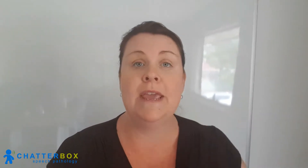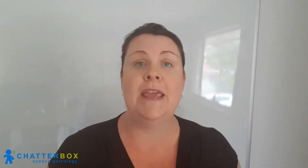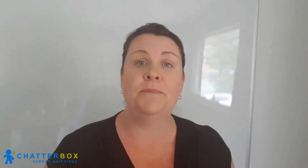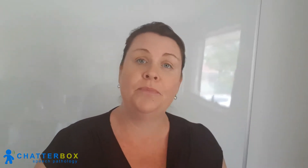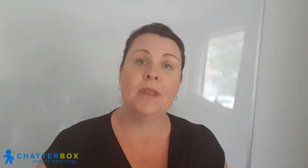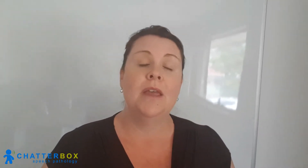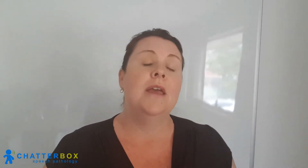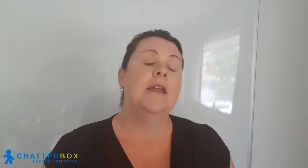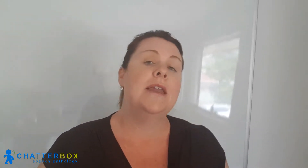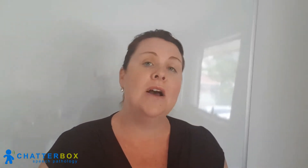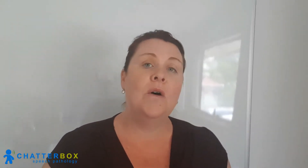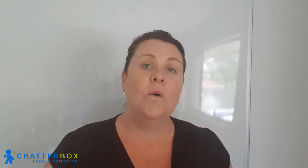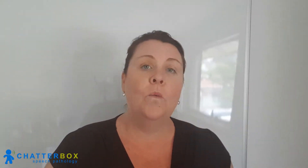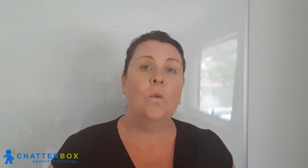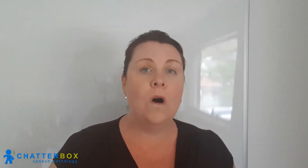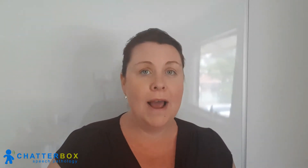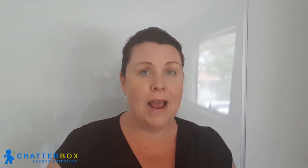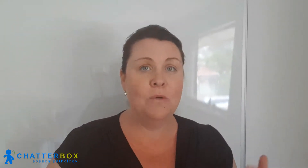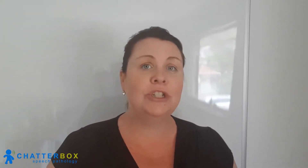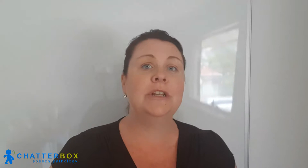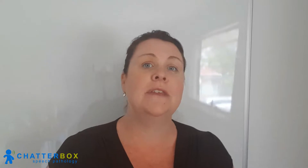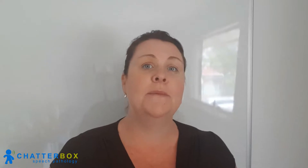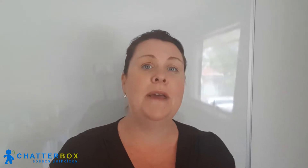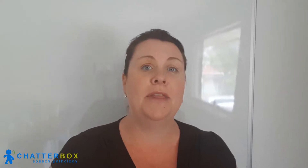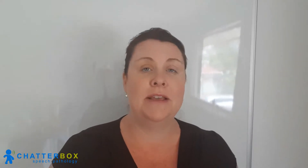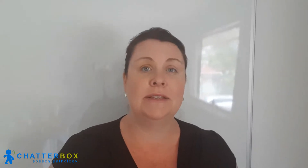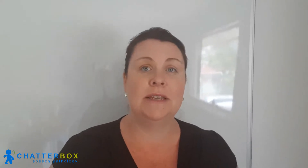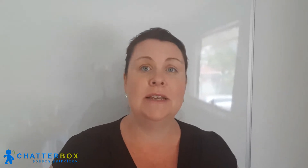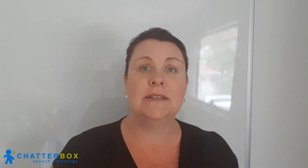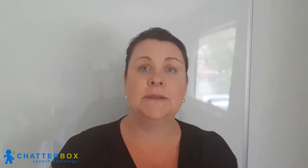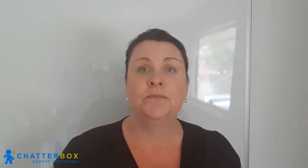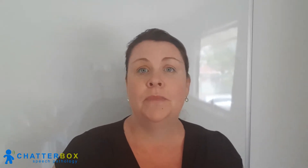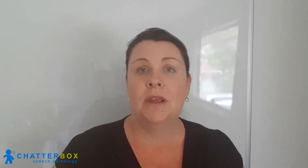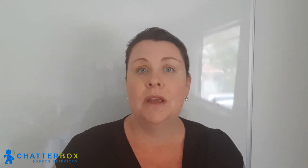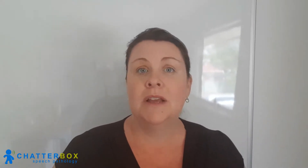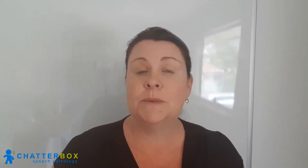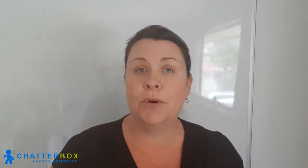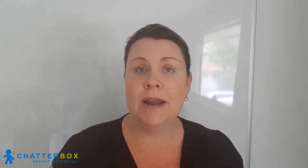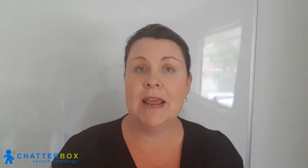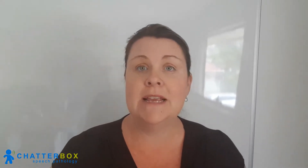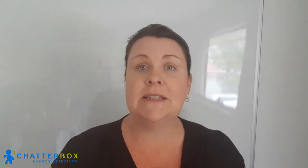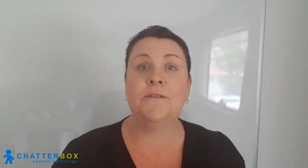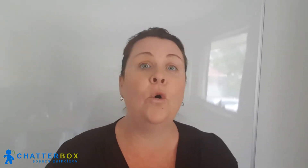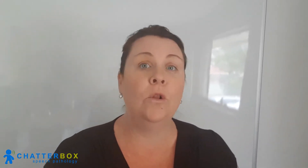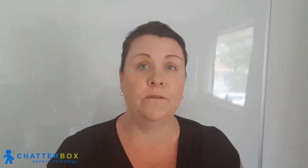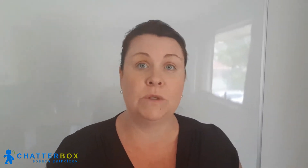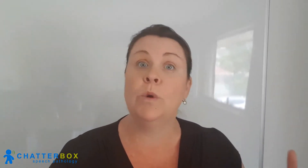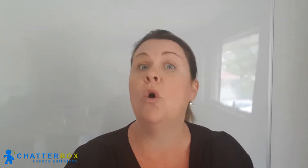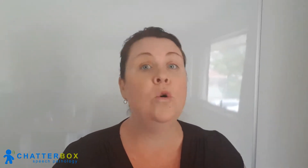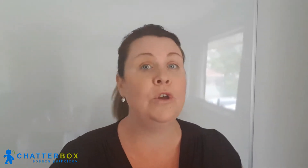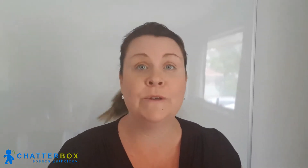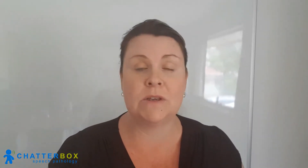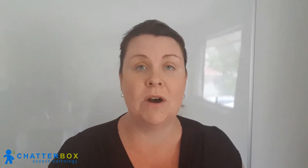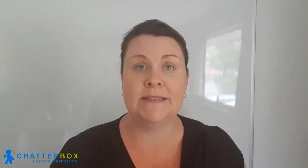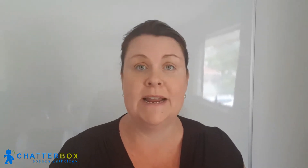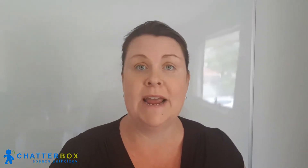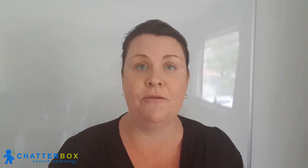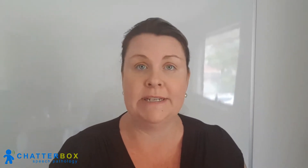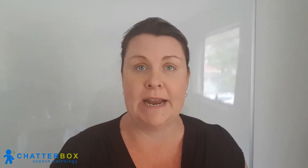hear. Now, why I want you to think about this is it's pretty easy for all of us. We all use signs in our everyday